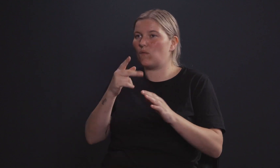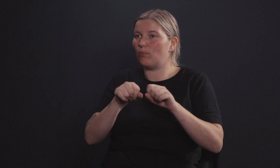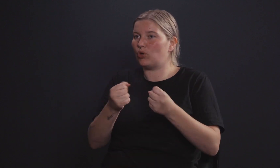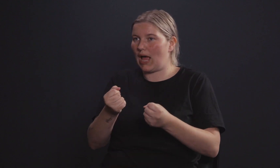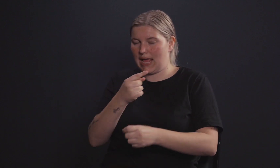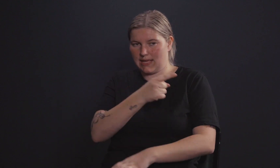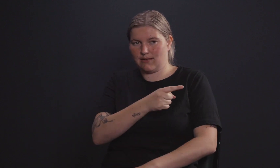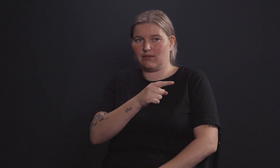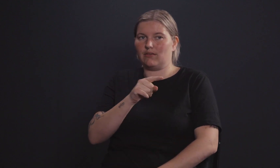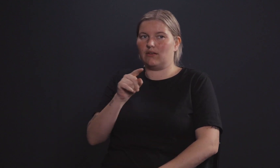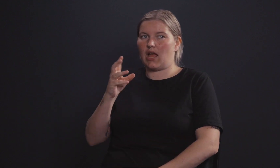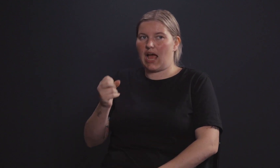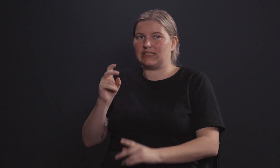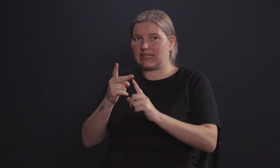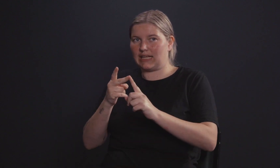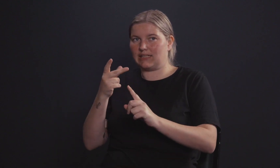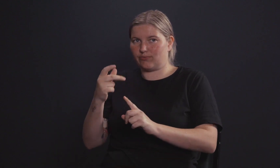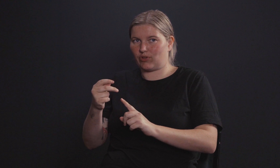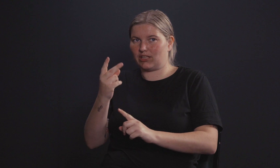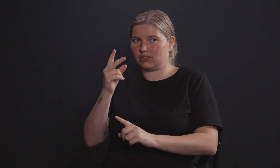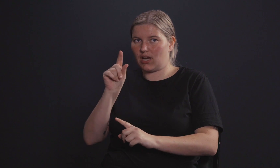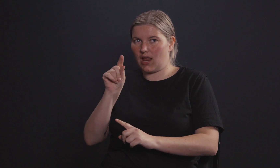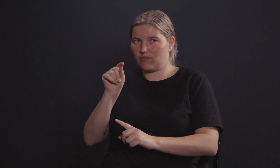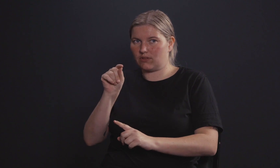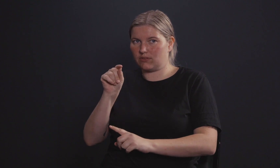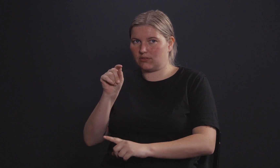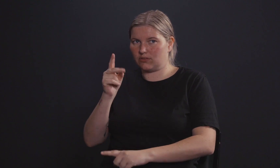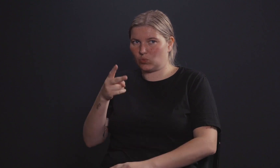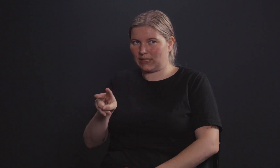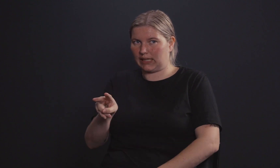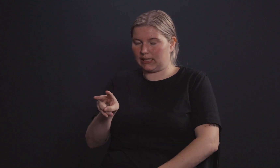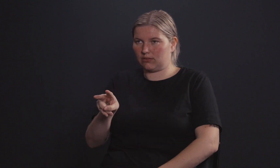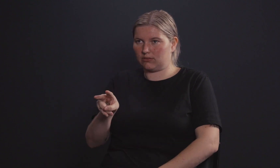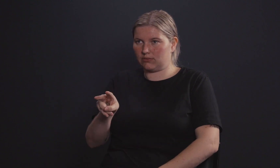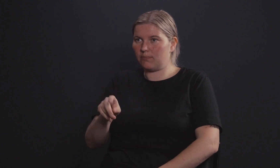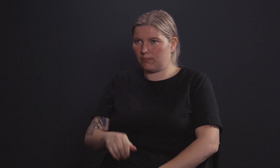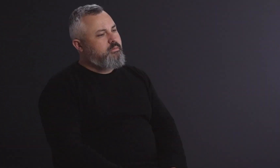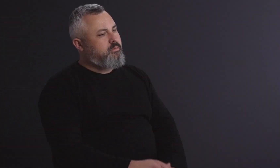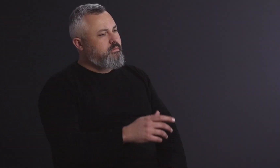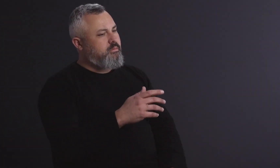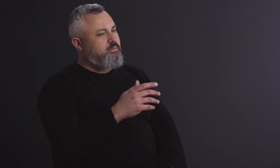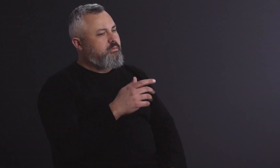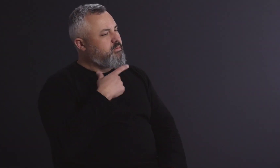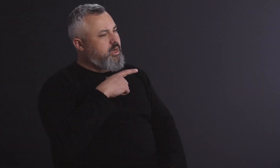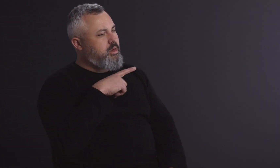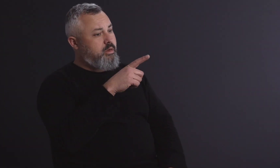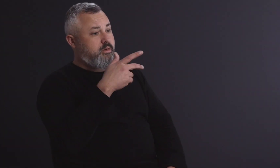break. Then they administered the top-up around 11:20. "So why didn't they bring the